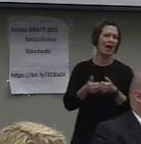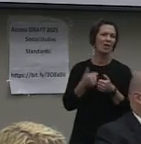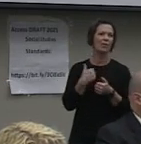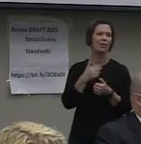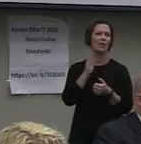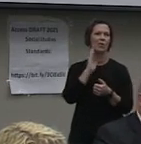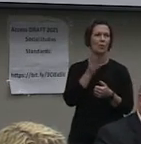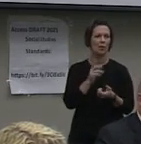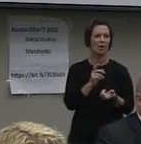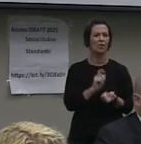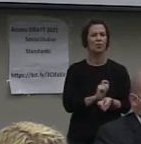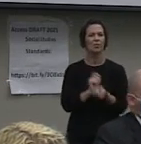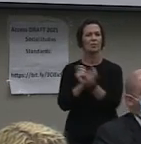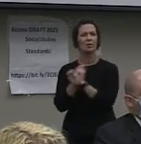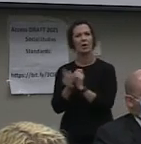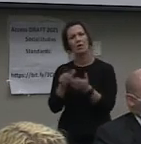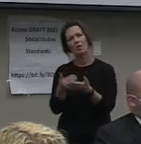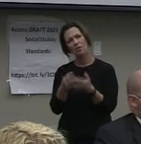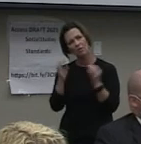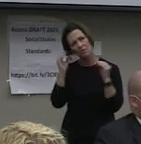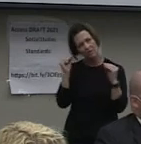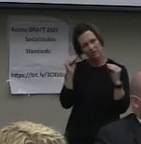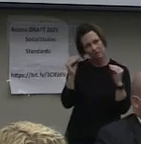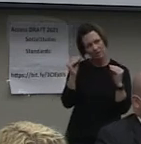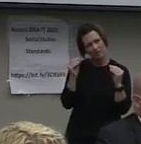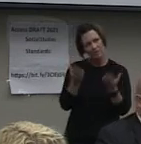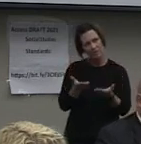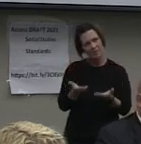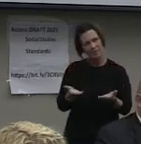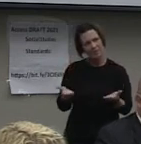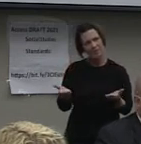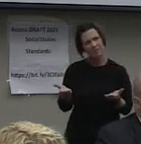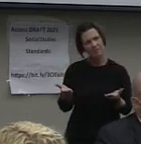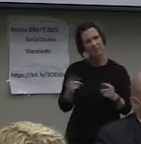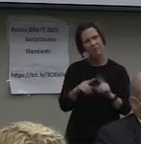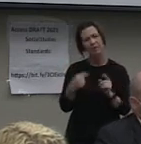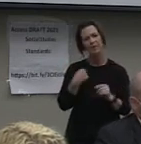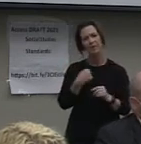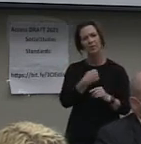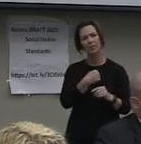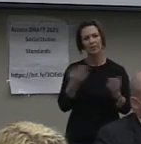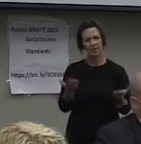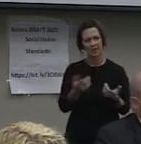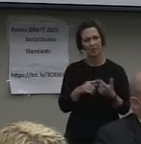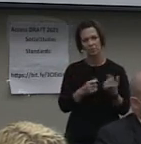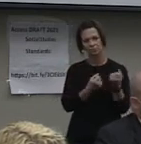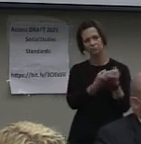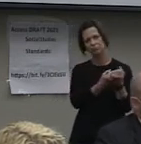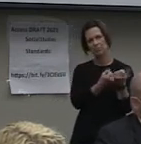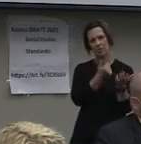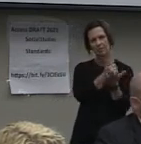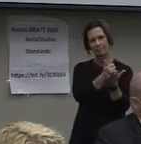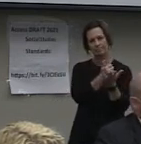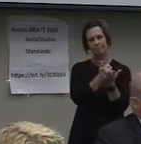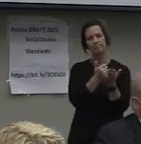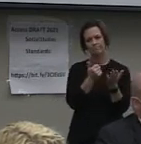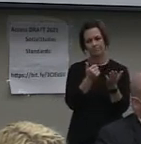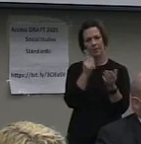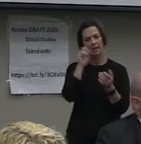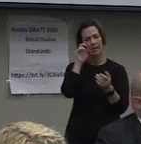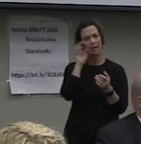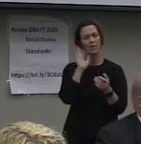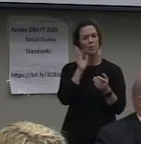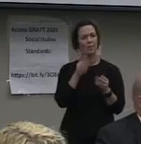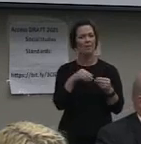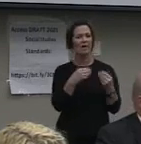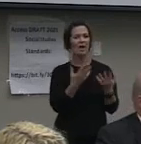course, ultimately, all instructional materials and curriculum decisions are made by local systems, but we're here to support you in any way that you need.